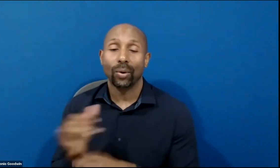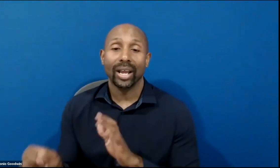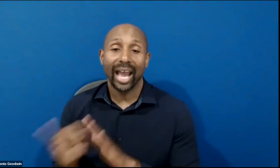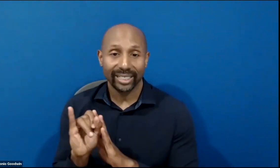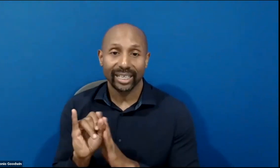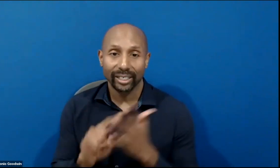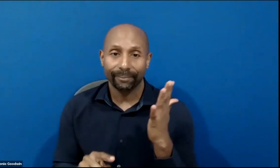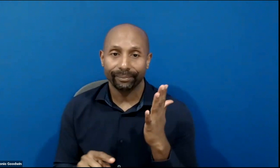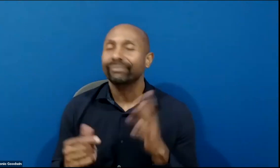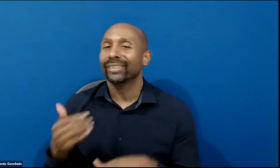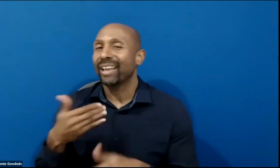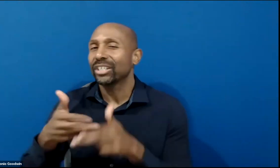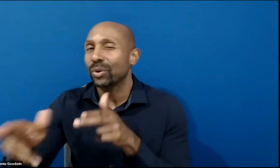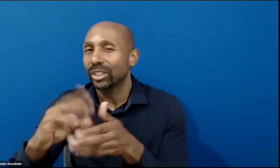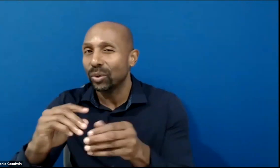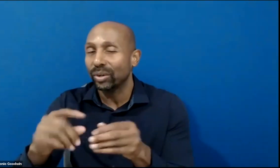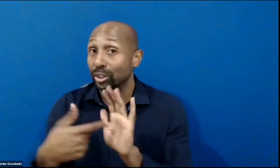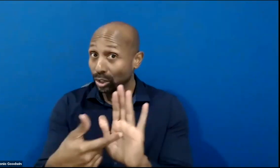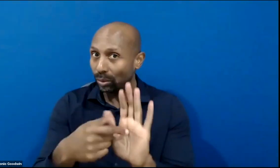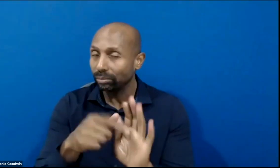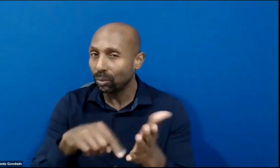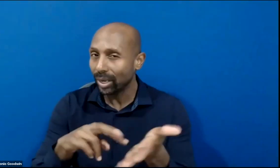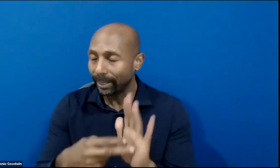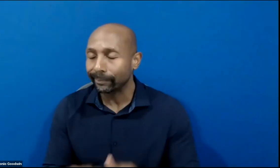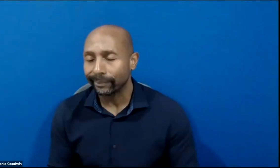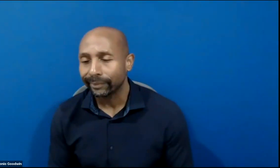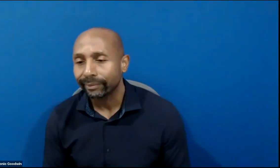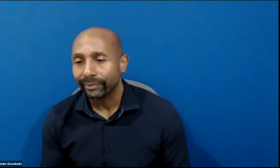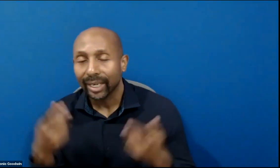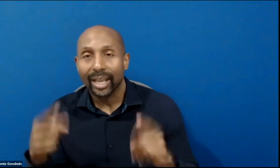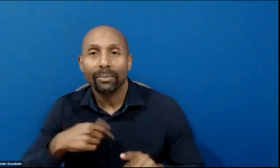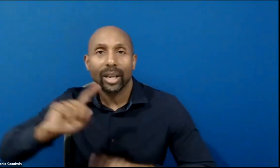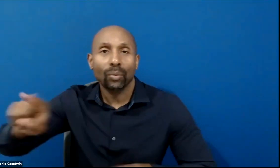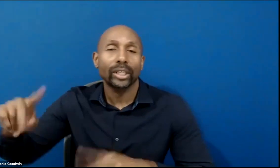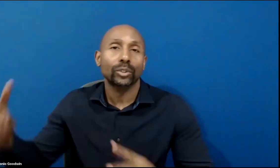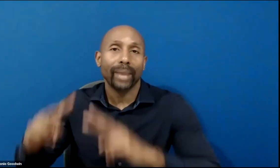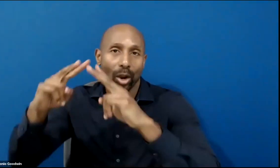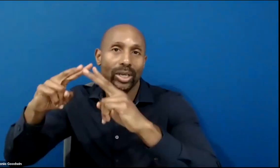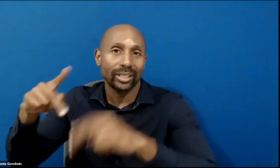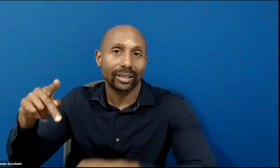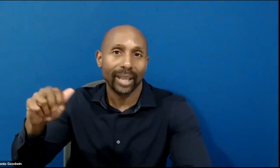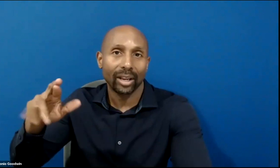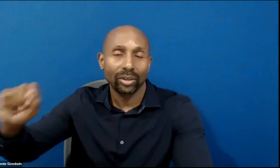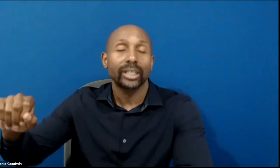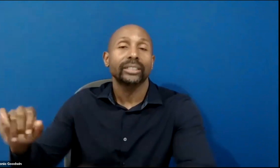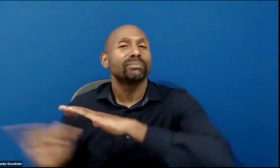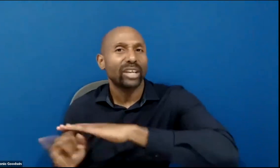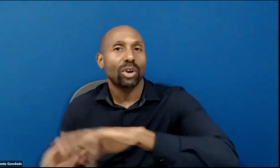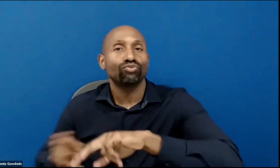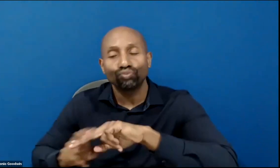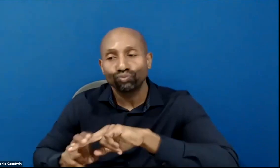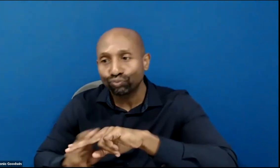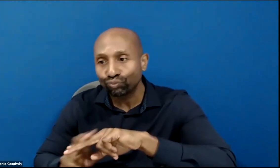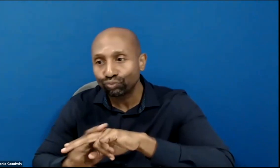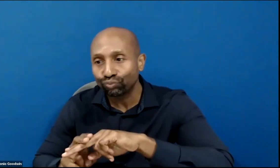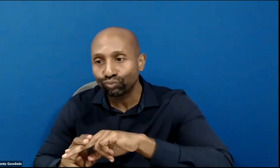short story to illustrate. Once I was in Paris riding the metro, and behind me there was a family that was